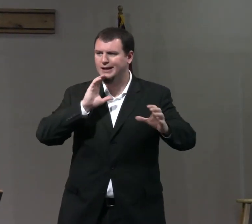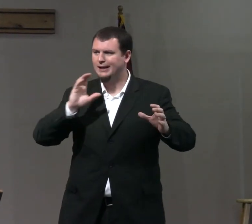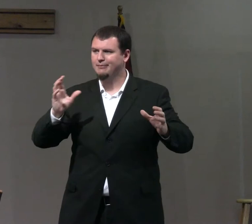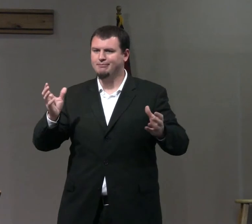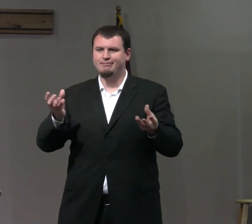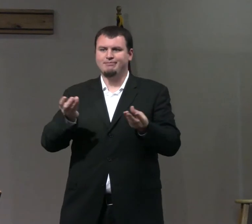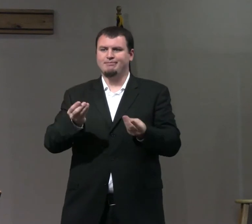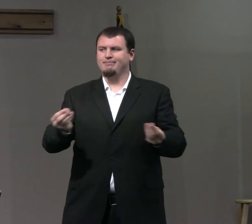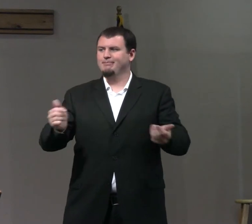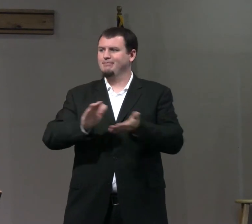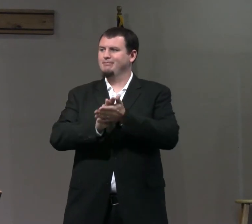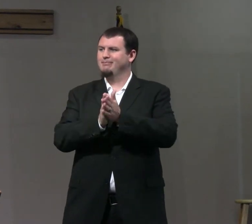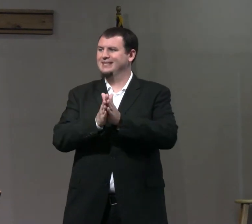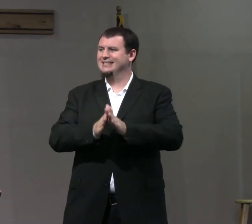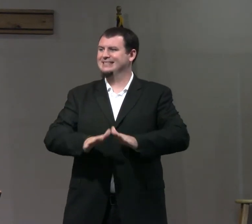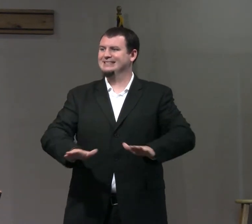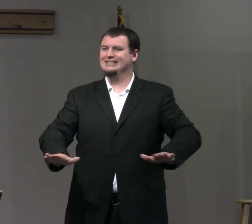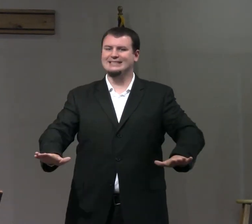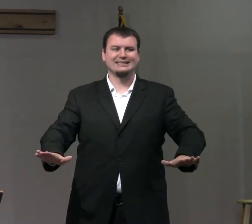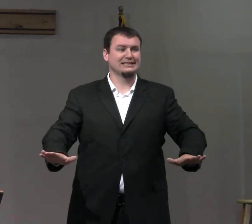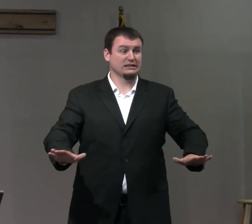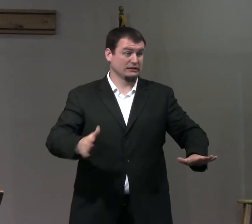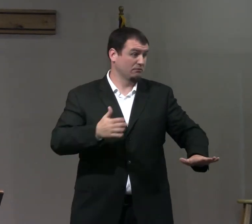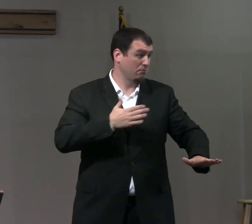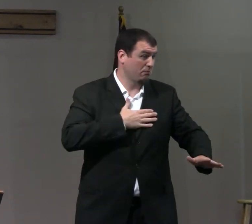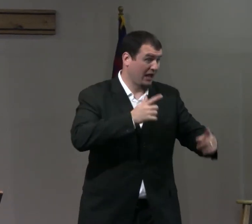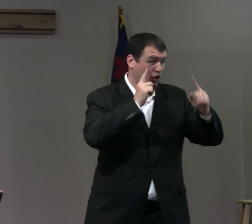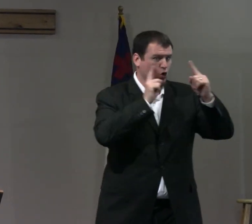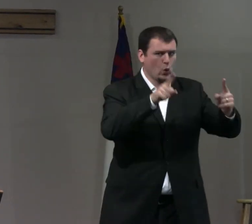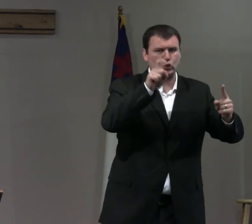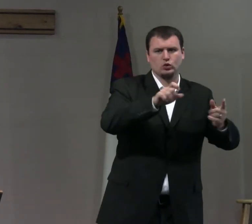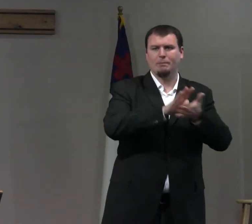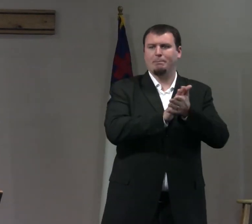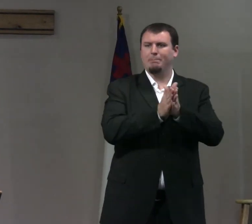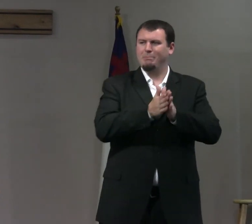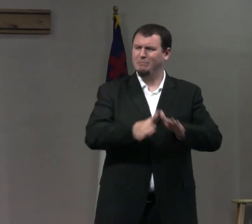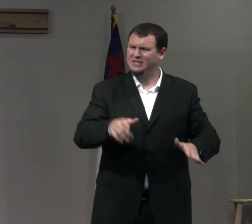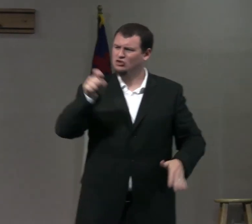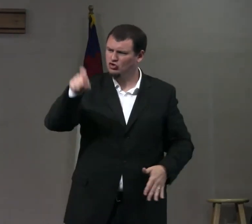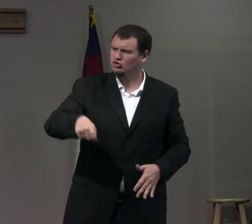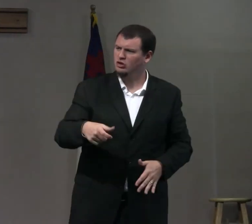to be successful that way. The communication of a leader